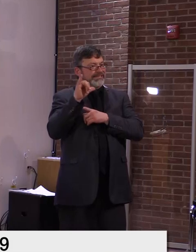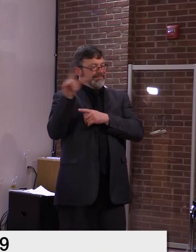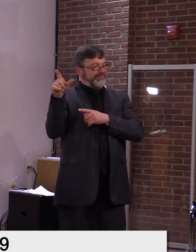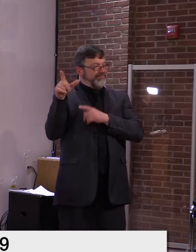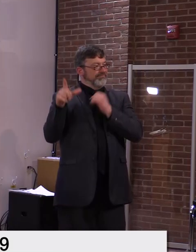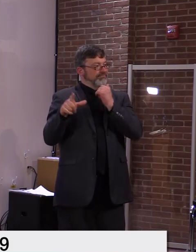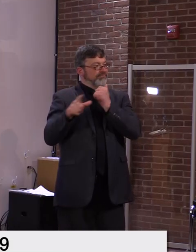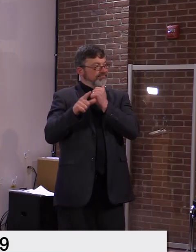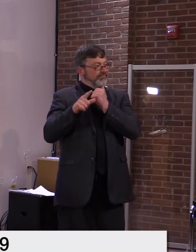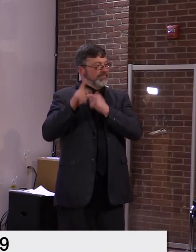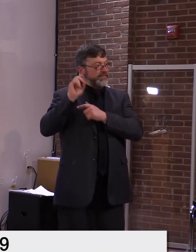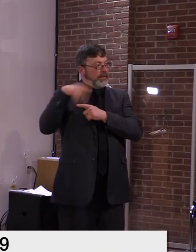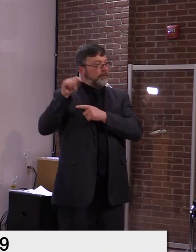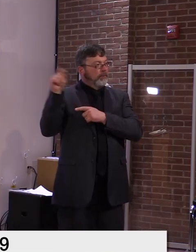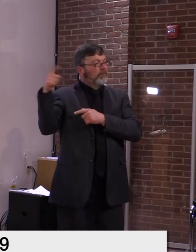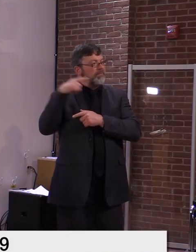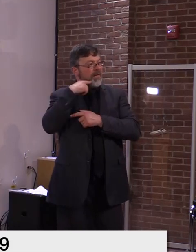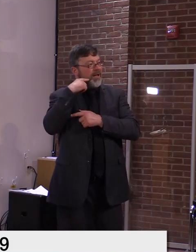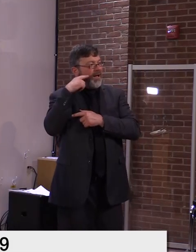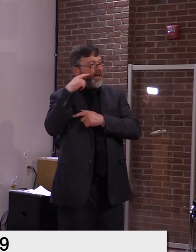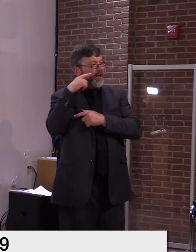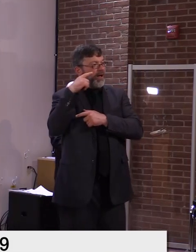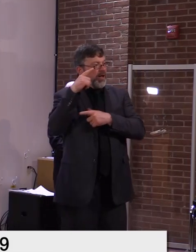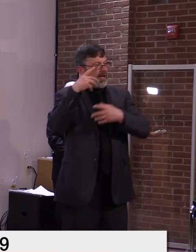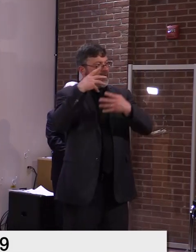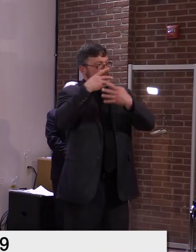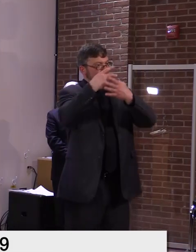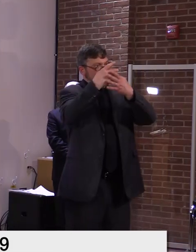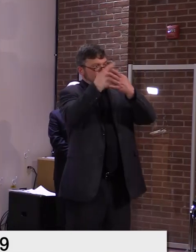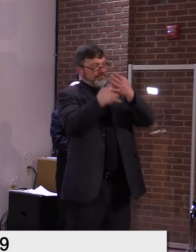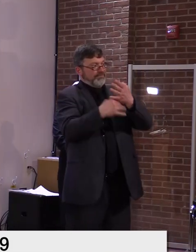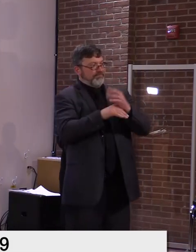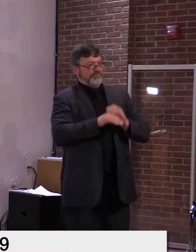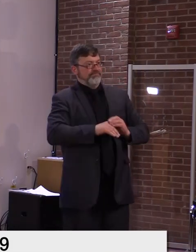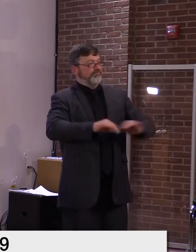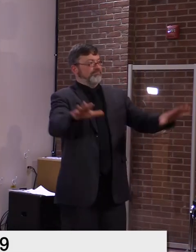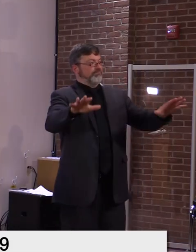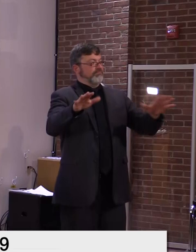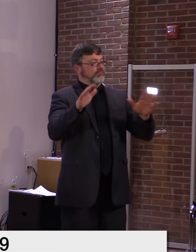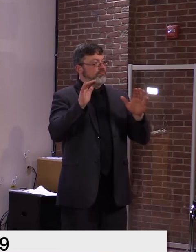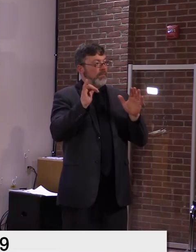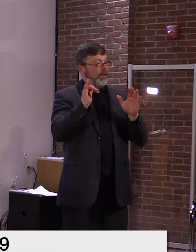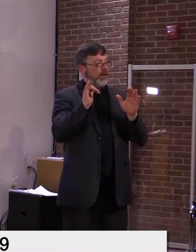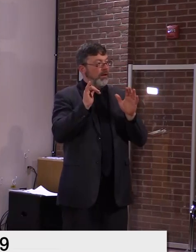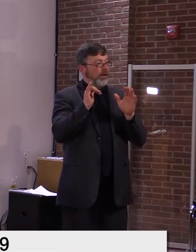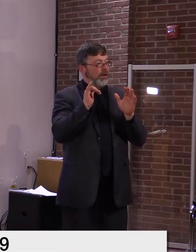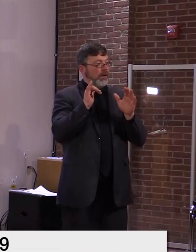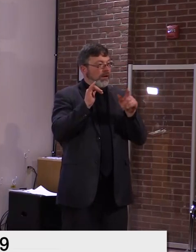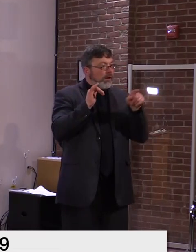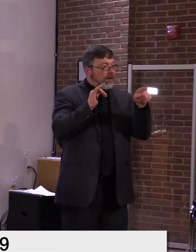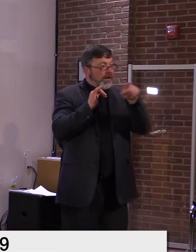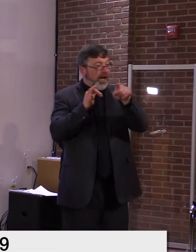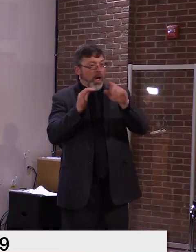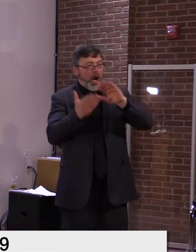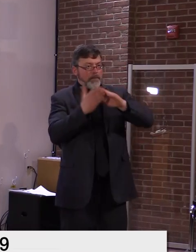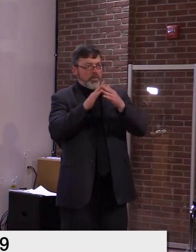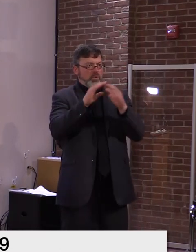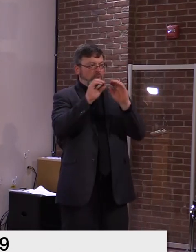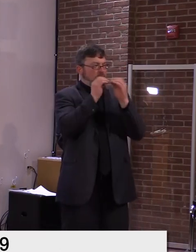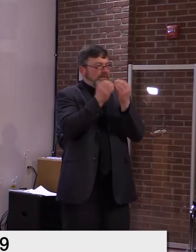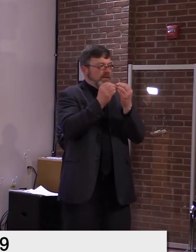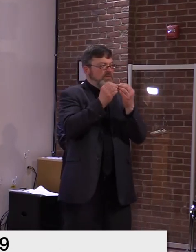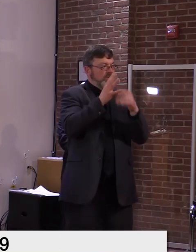approach, right? This is a grassroots approach. So many of the communities need to get creative, the